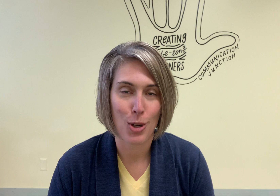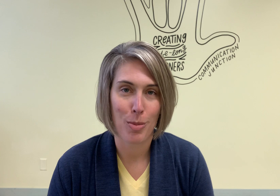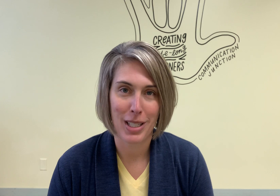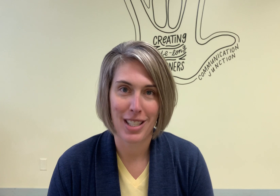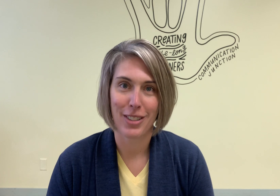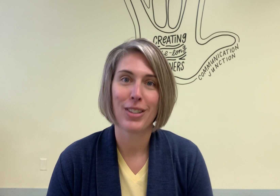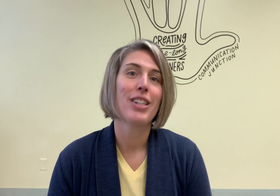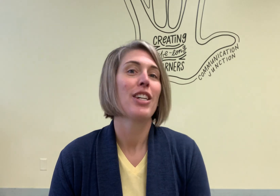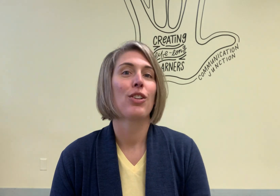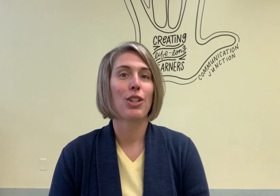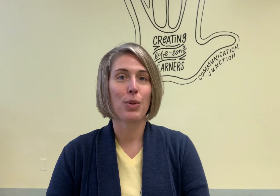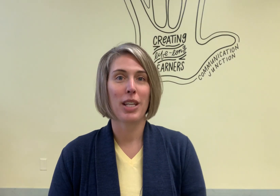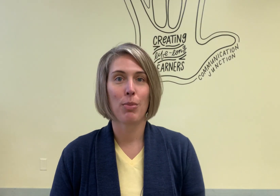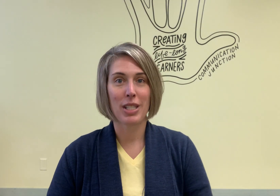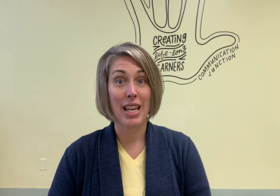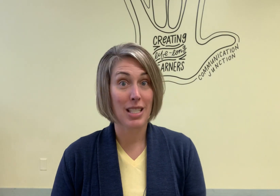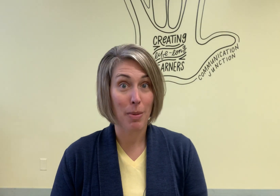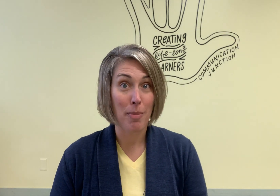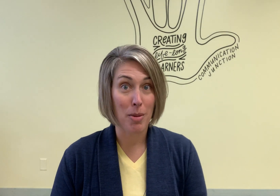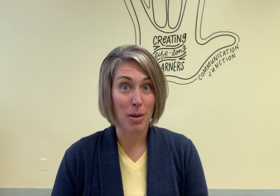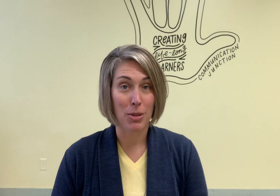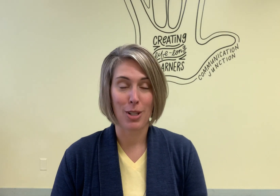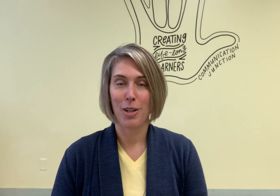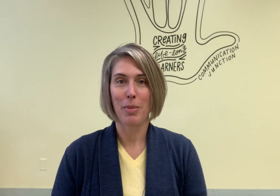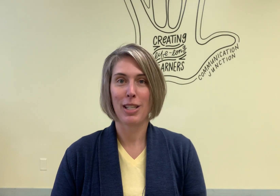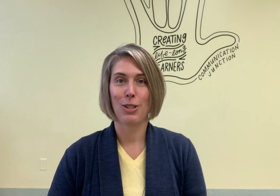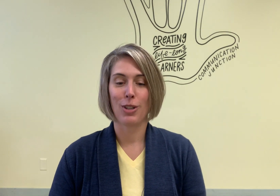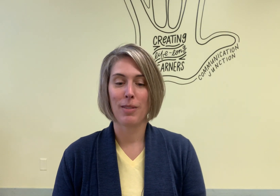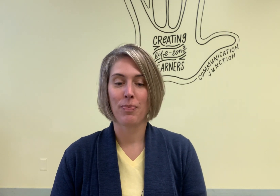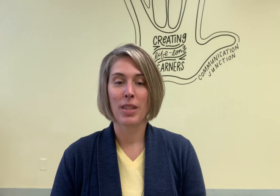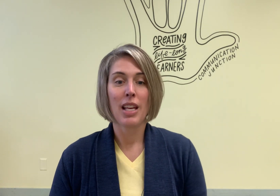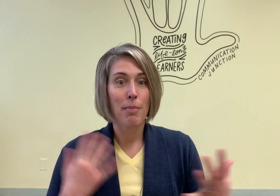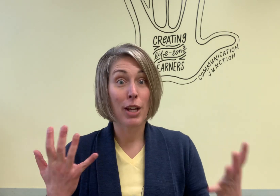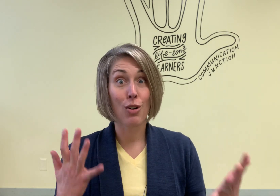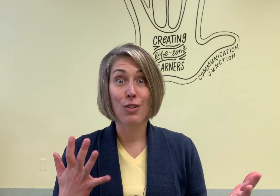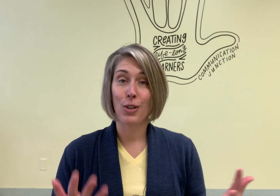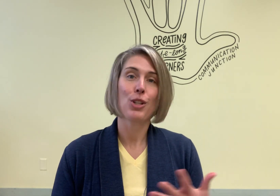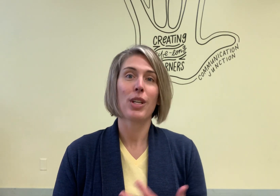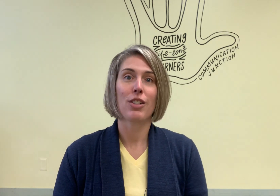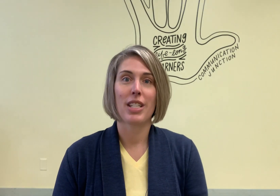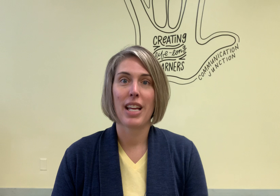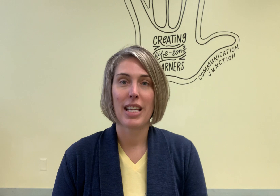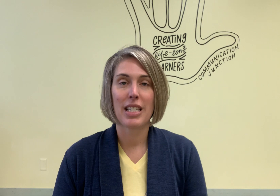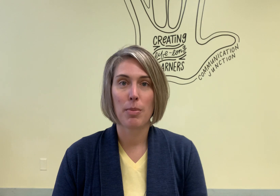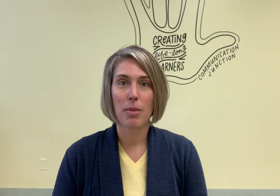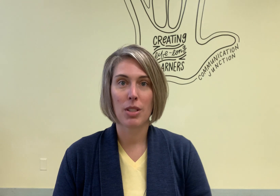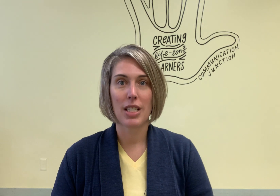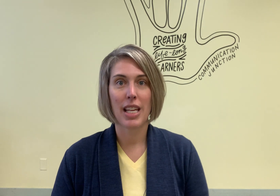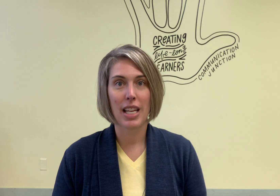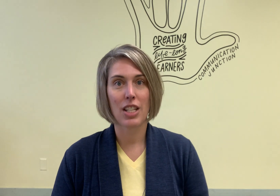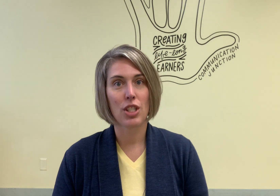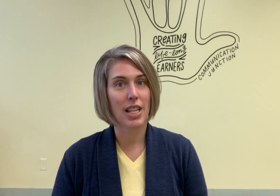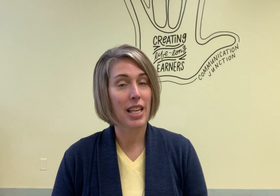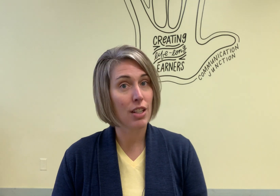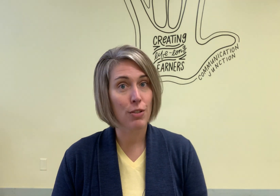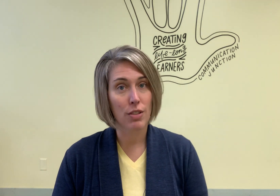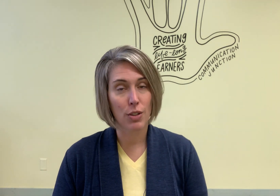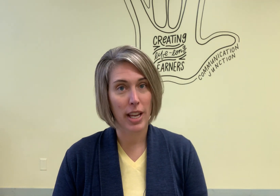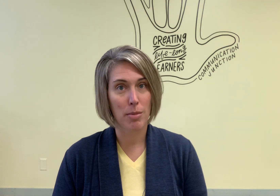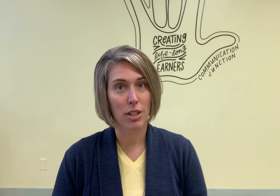big deal. Your little one can pretend to pop the bubbles on my screen. My goal for you here today is to be able to take just a handful of vocabulary